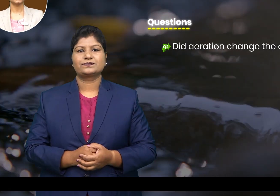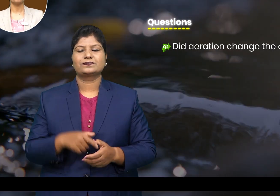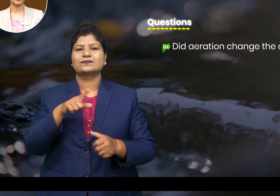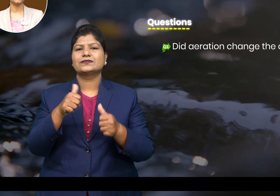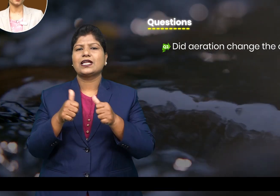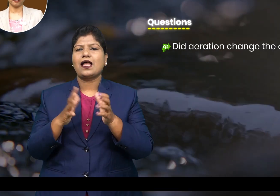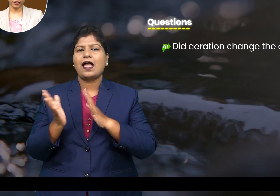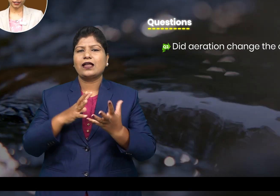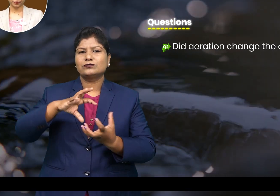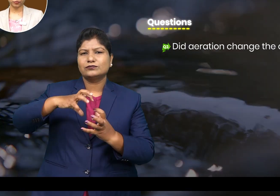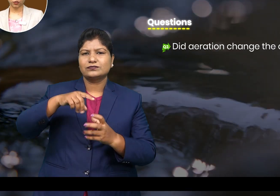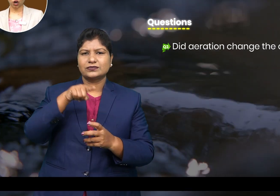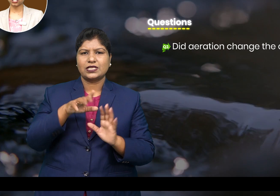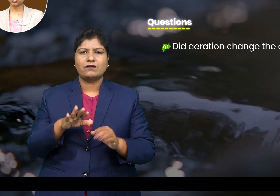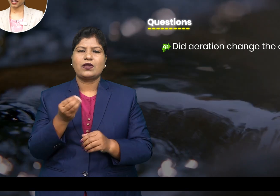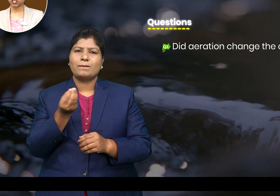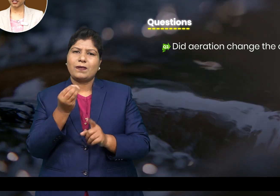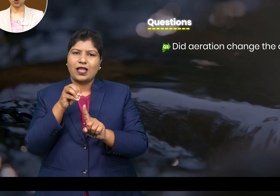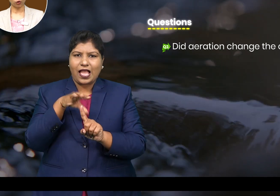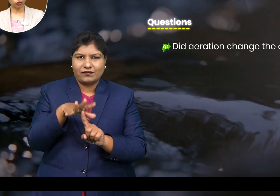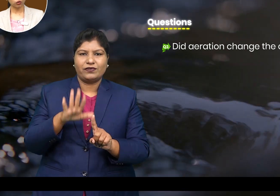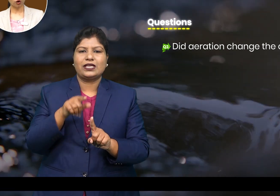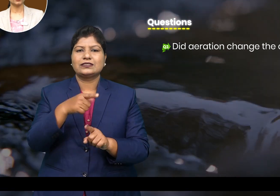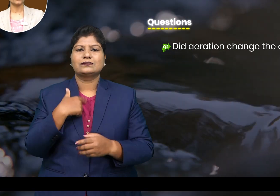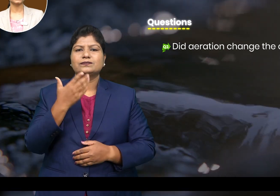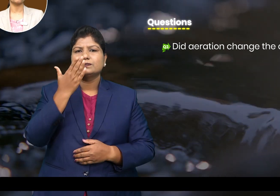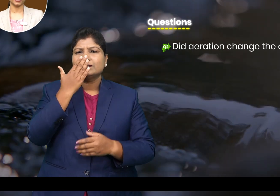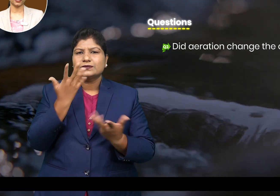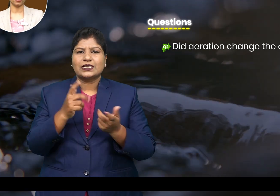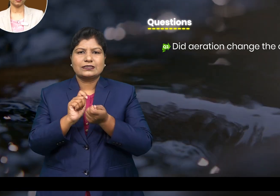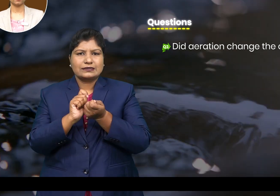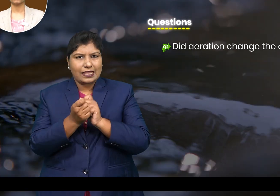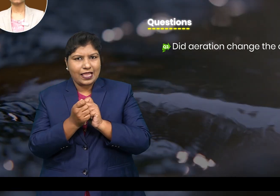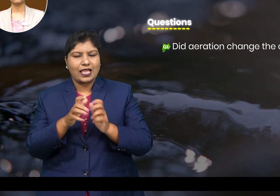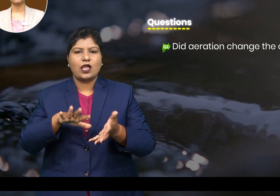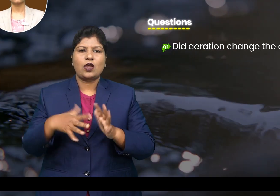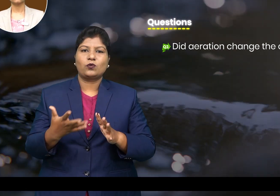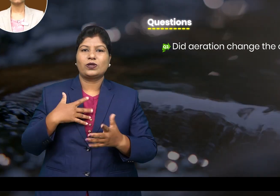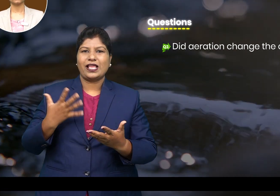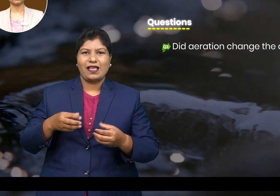Aeration has a minor effect on the change in odor of the waste material.